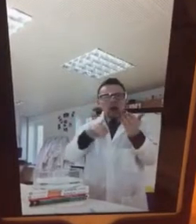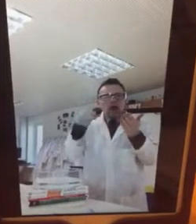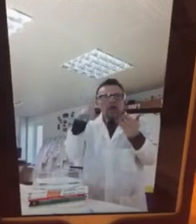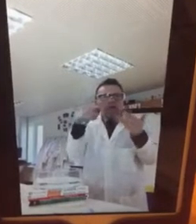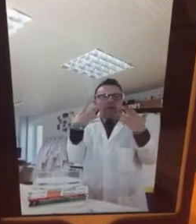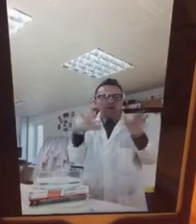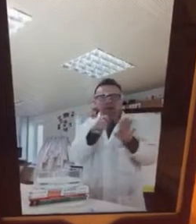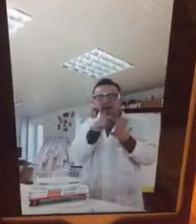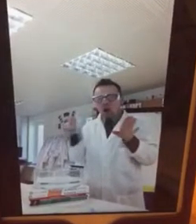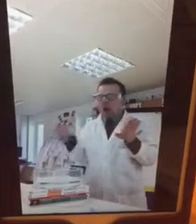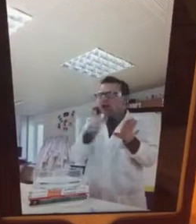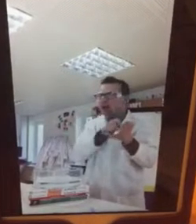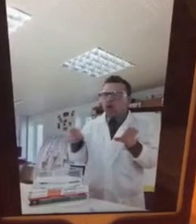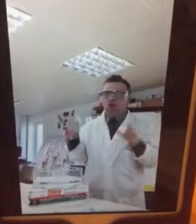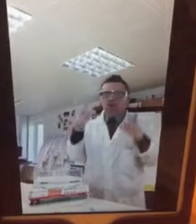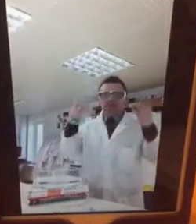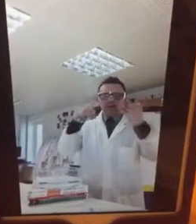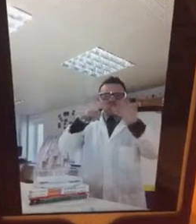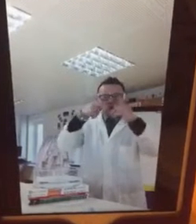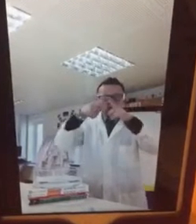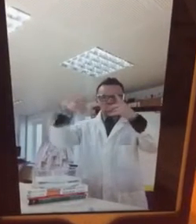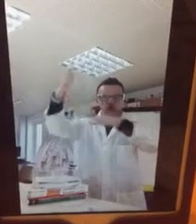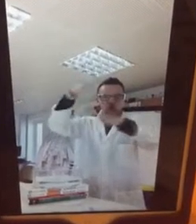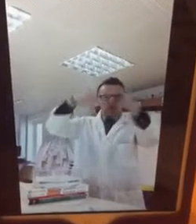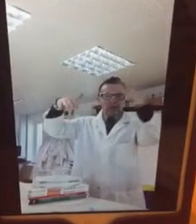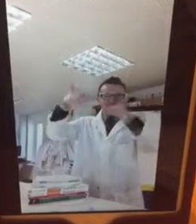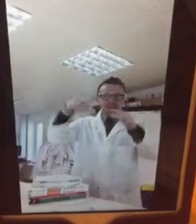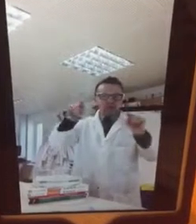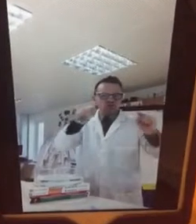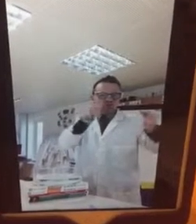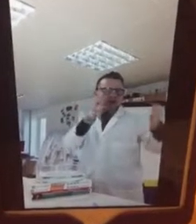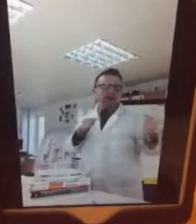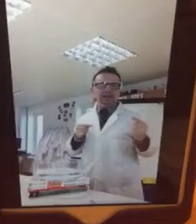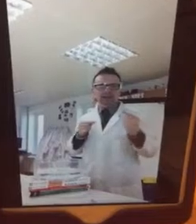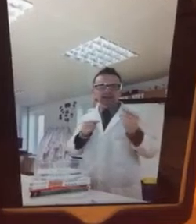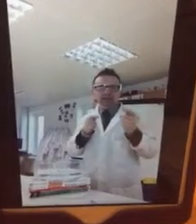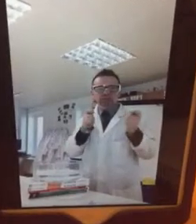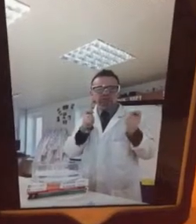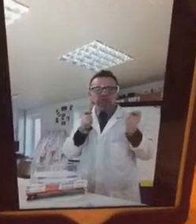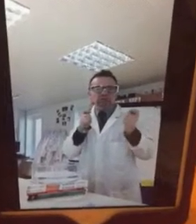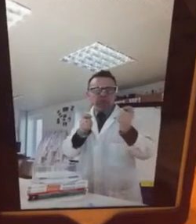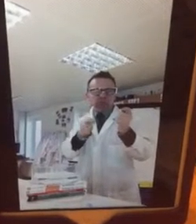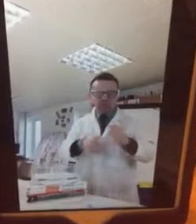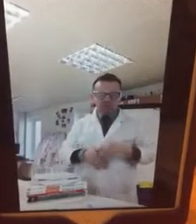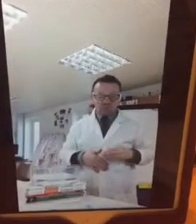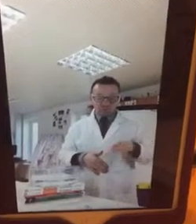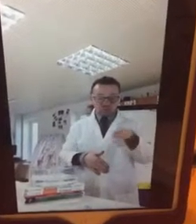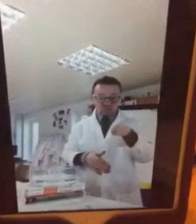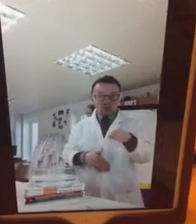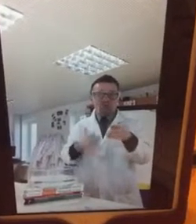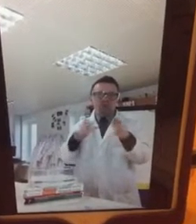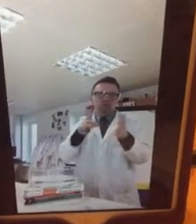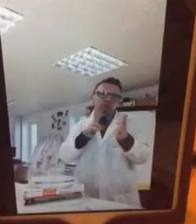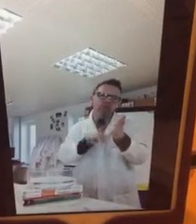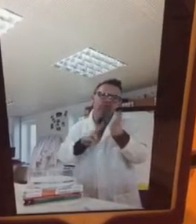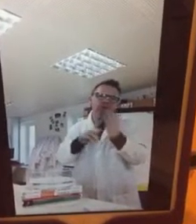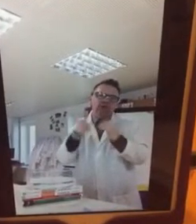colour. I think this is probably due to the fact it's been in and out of the container and reacting with the air. So it looks a bit